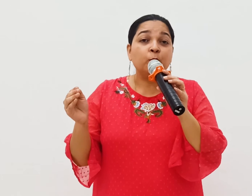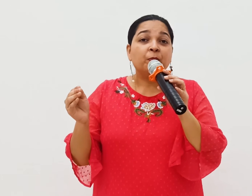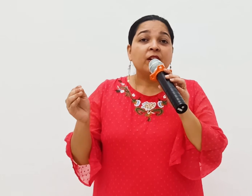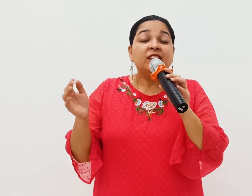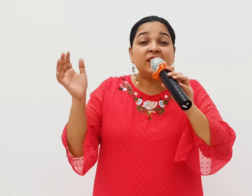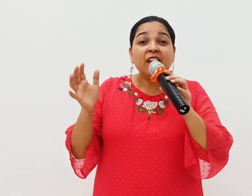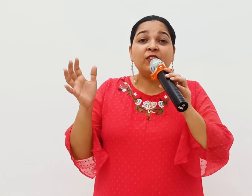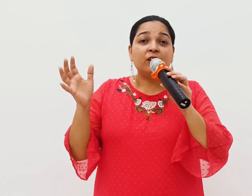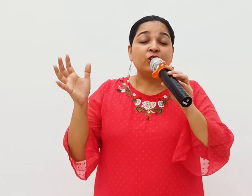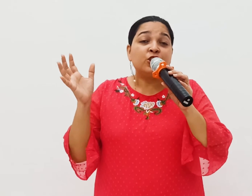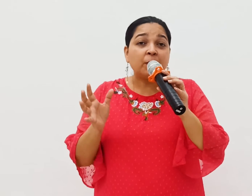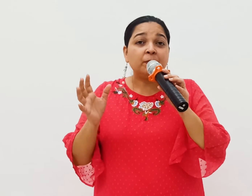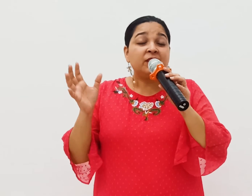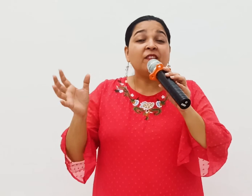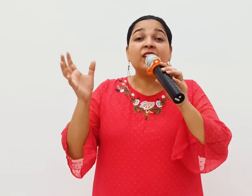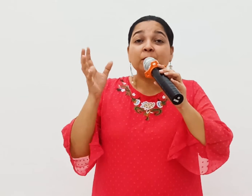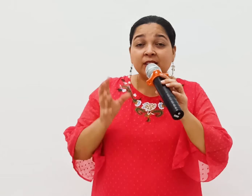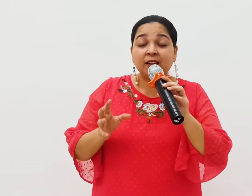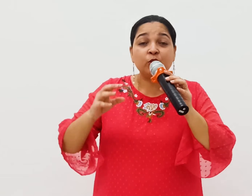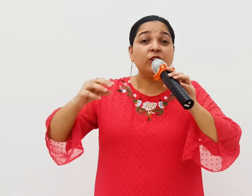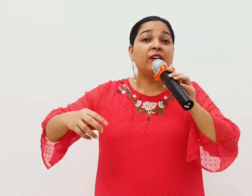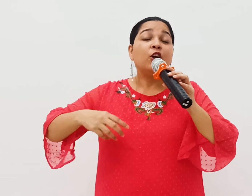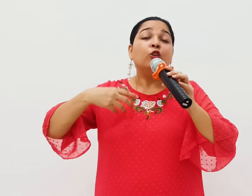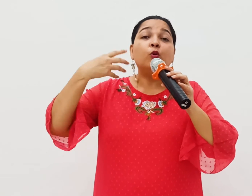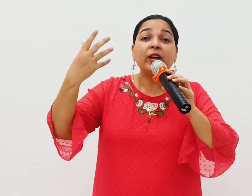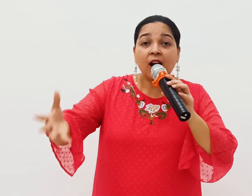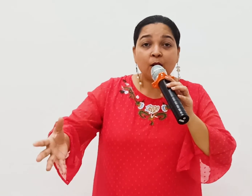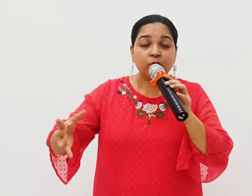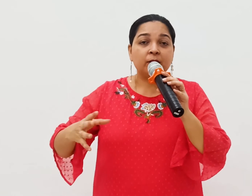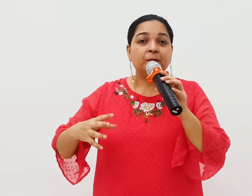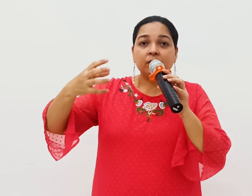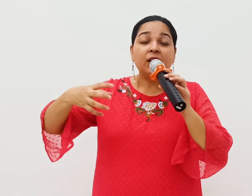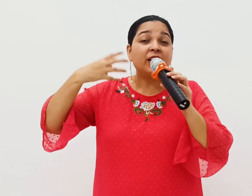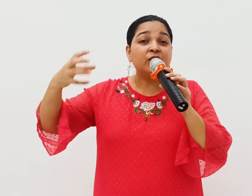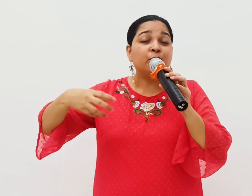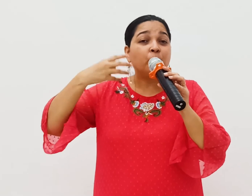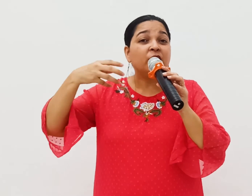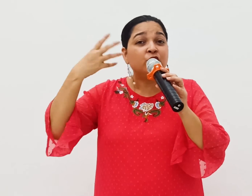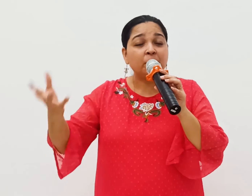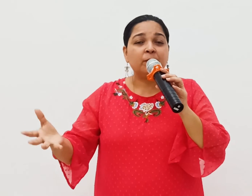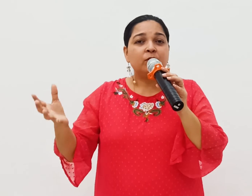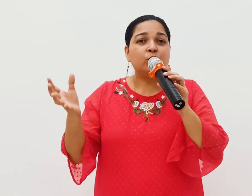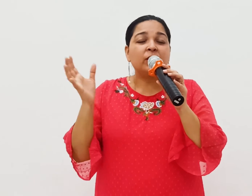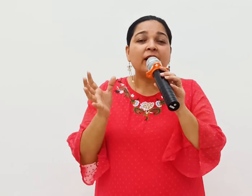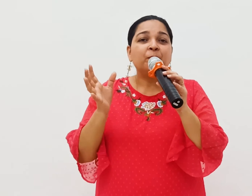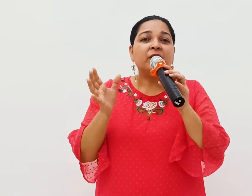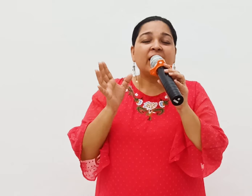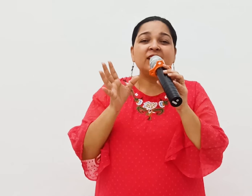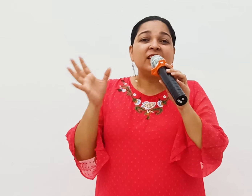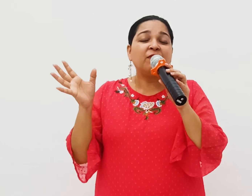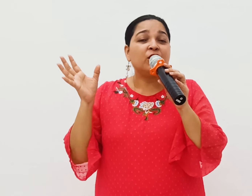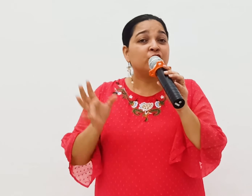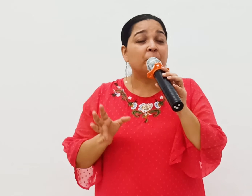trying to save the ship, save themselves. You know, they were throwing out luggages from the ship so that